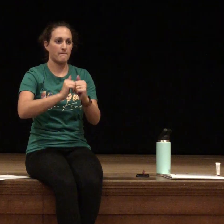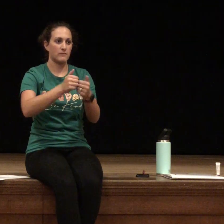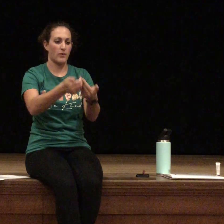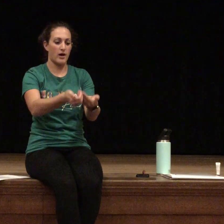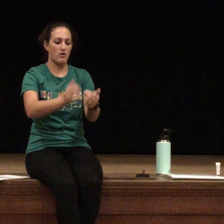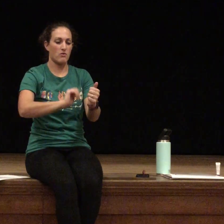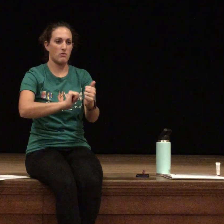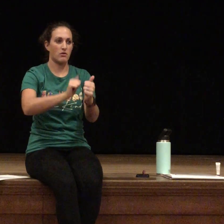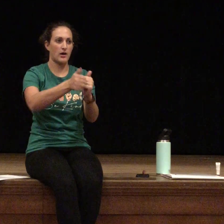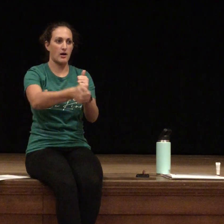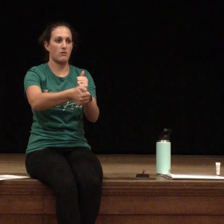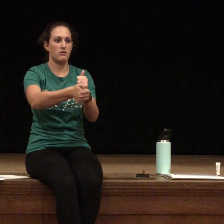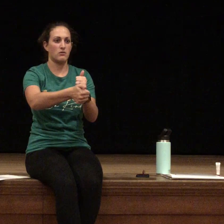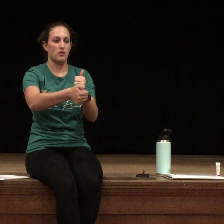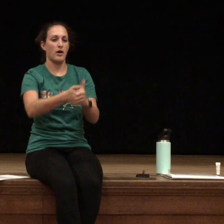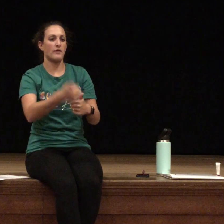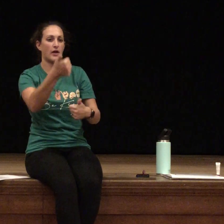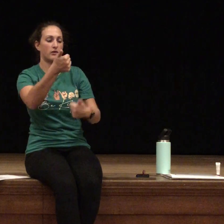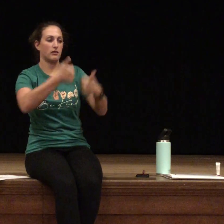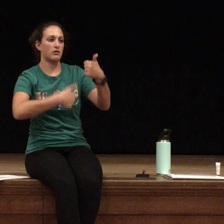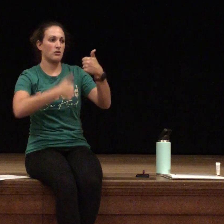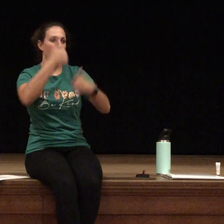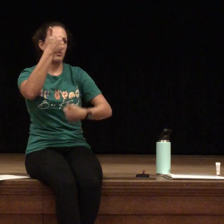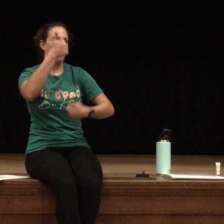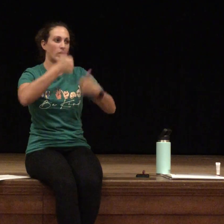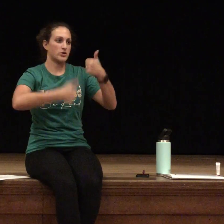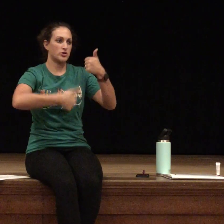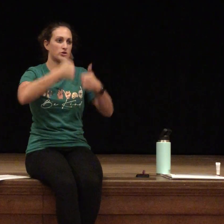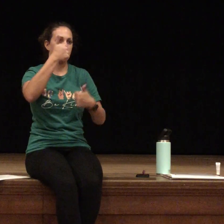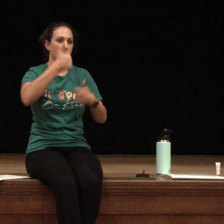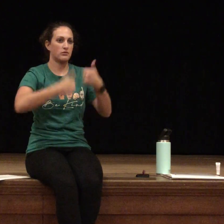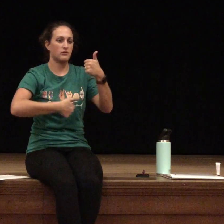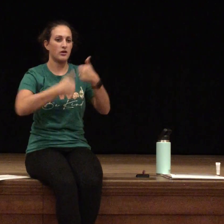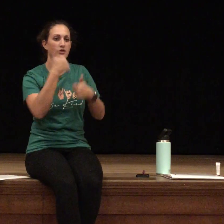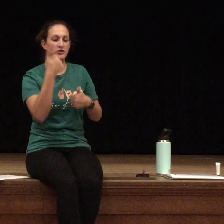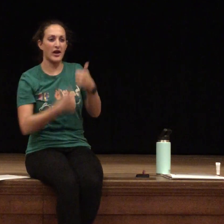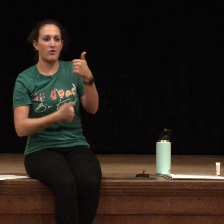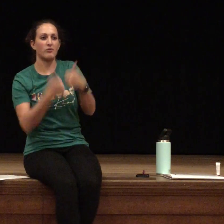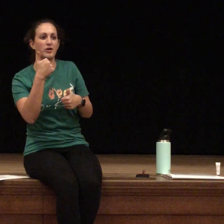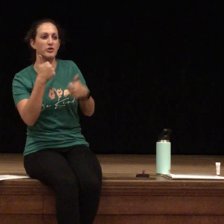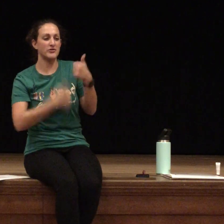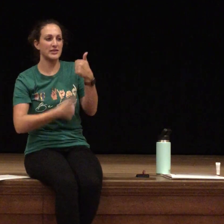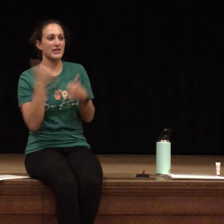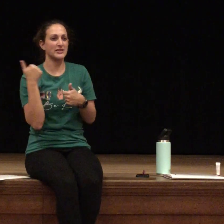So how or how, and then which. So now we're going to put those into sentences.